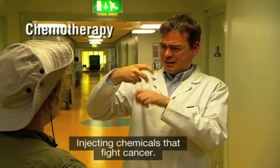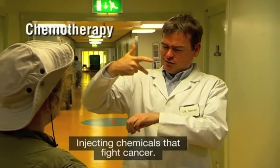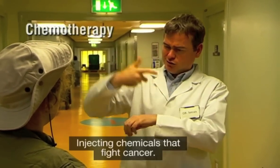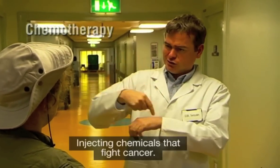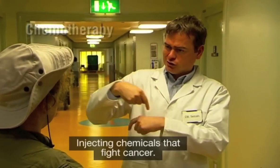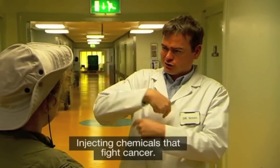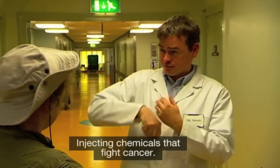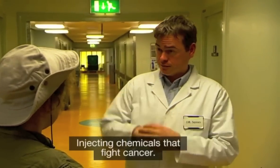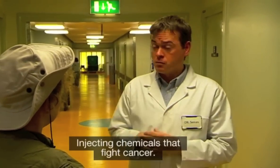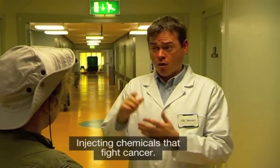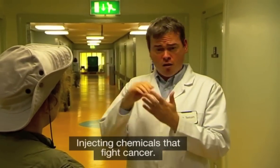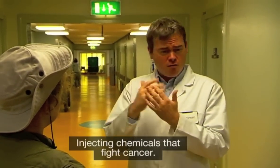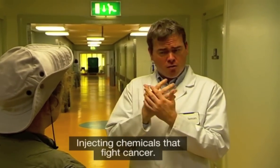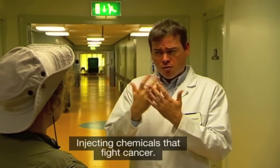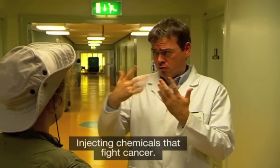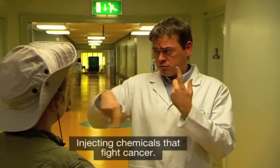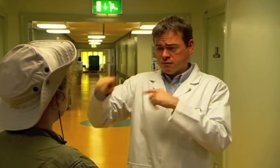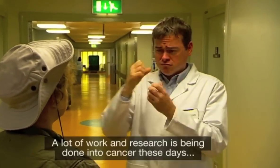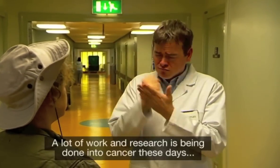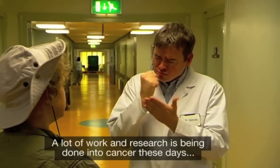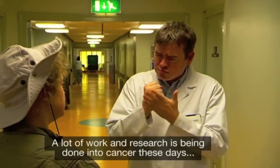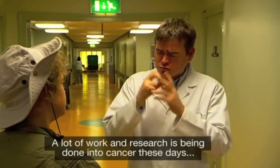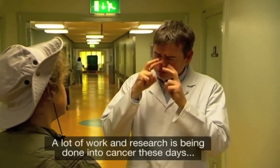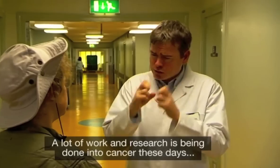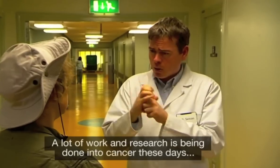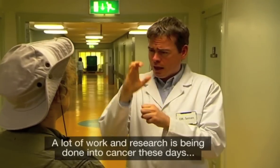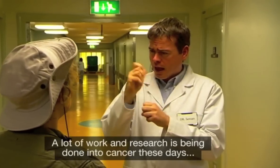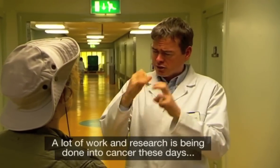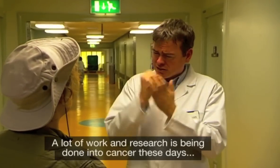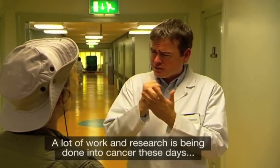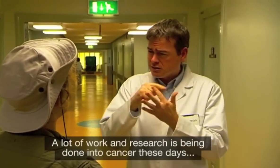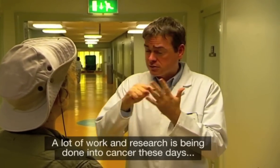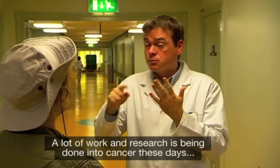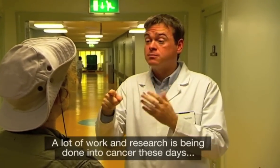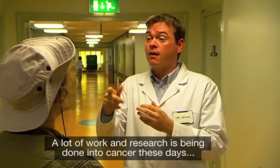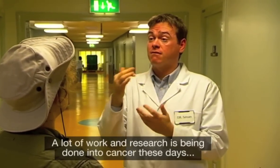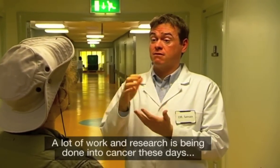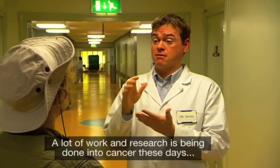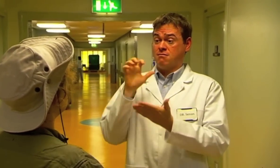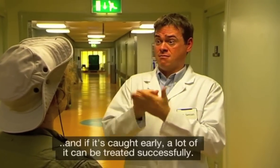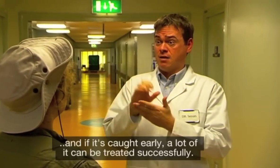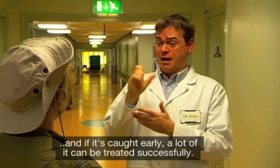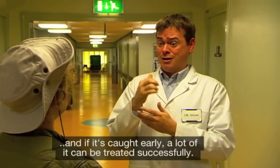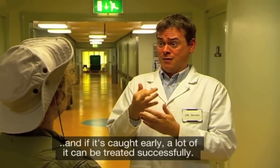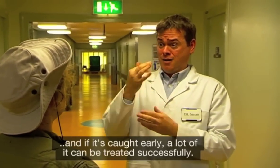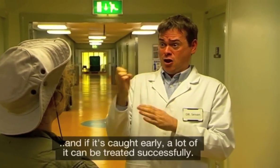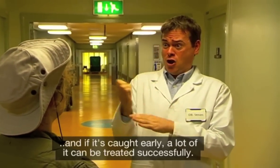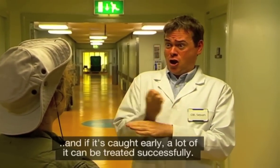Injecting chemicals that fight cancer. A lot of work and research is being done into cancer these days, and if it's caught early, a lot of it